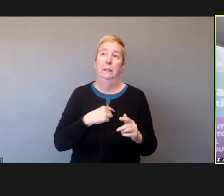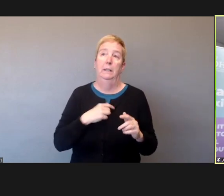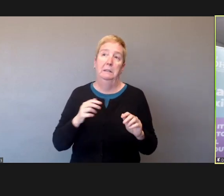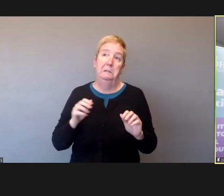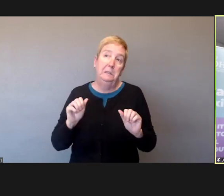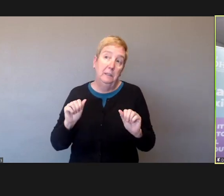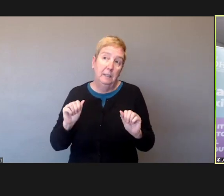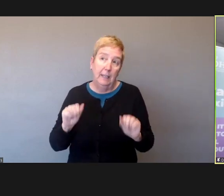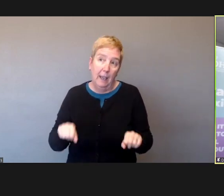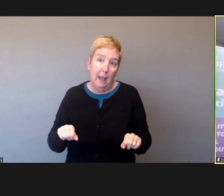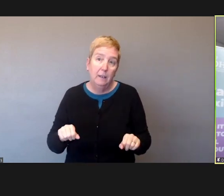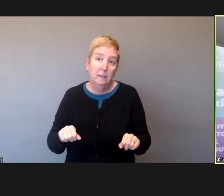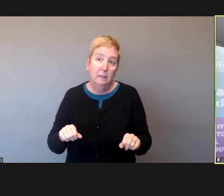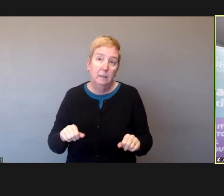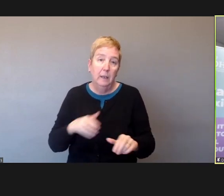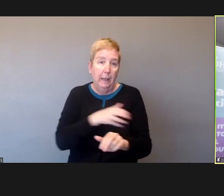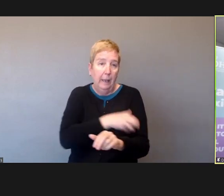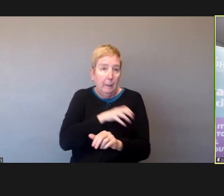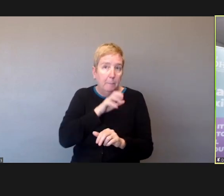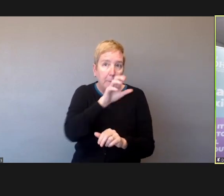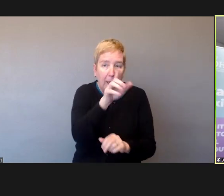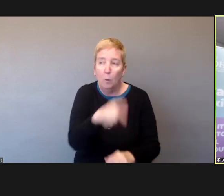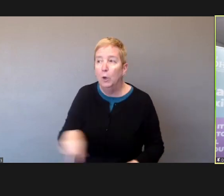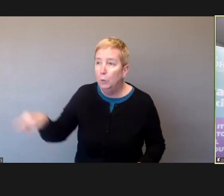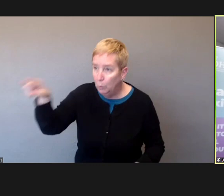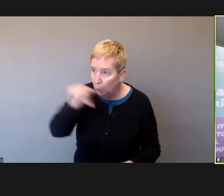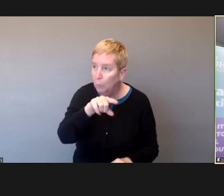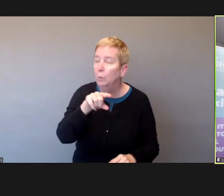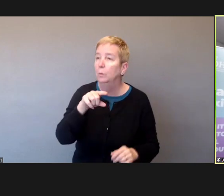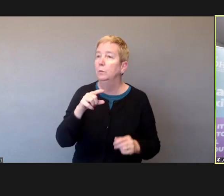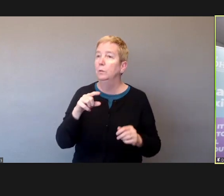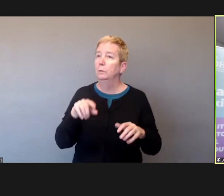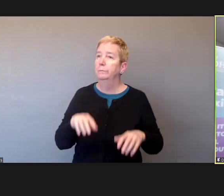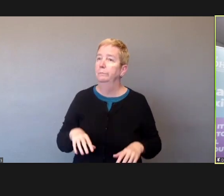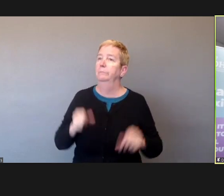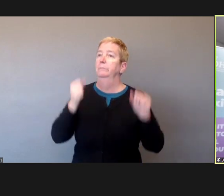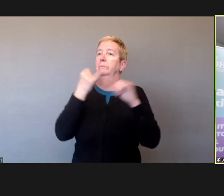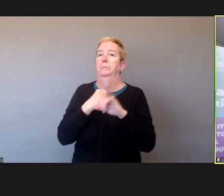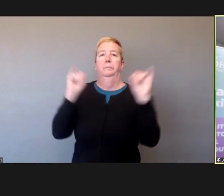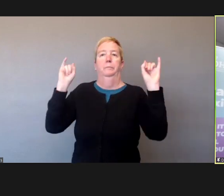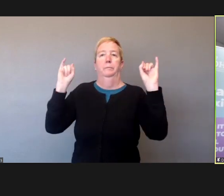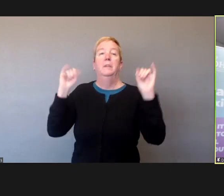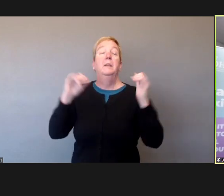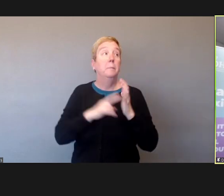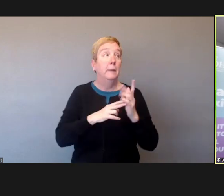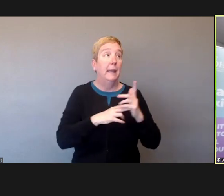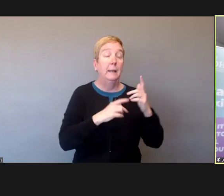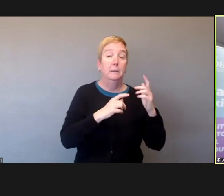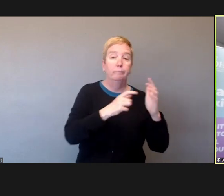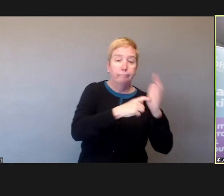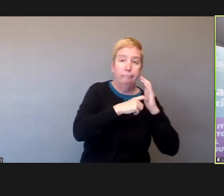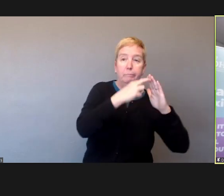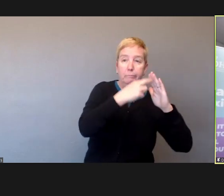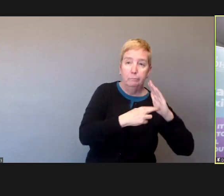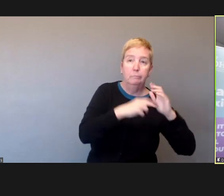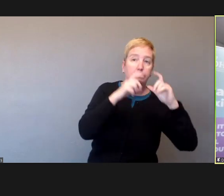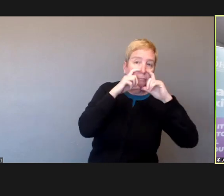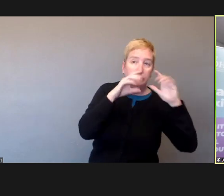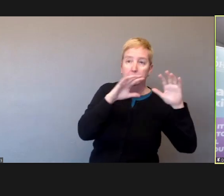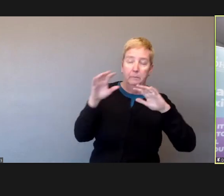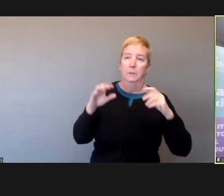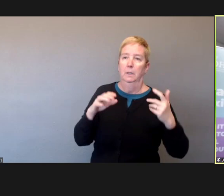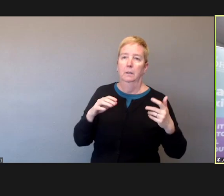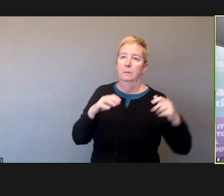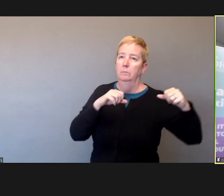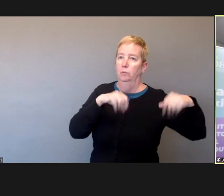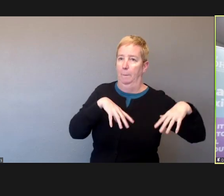to empower every New Mexican to do this so that mandates won't be necessary. And back before